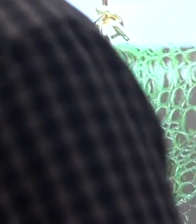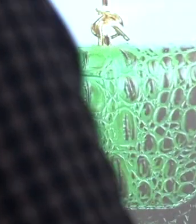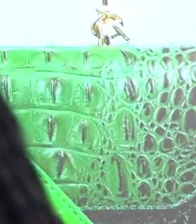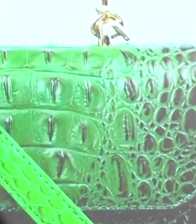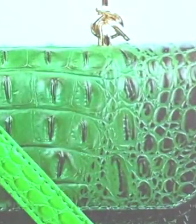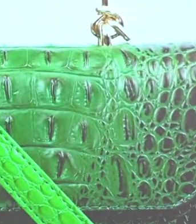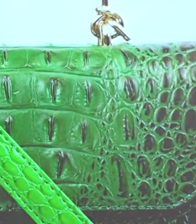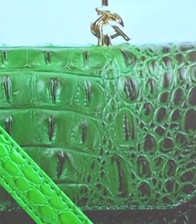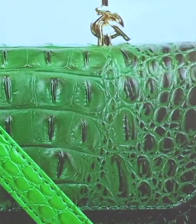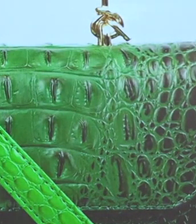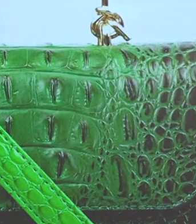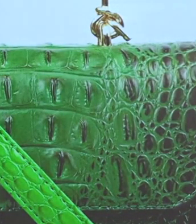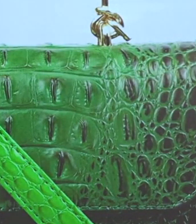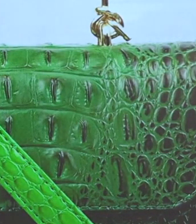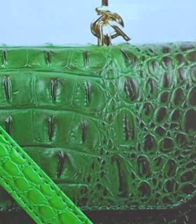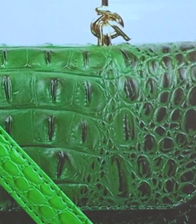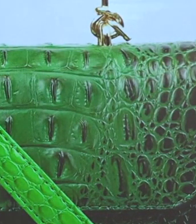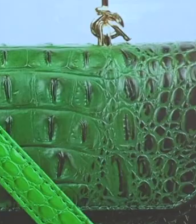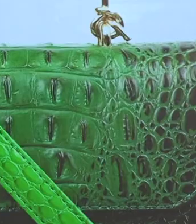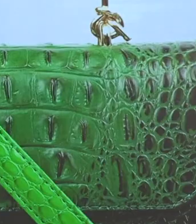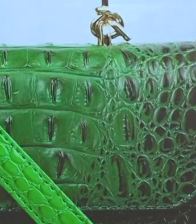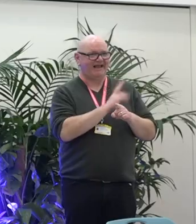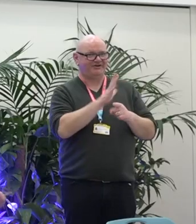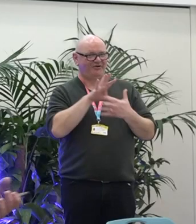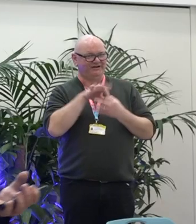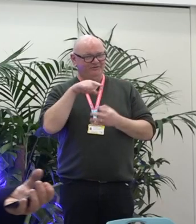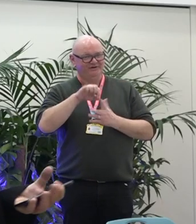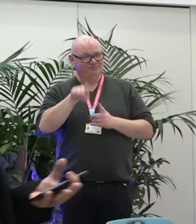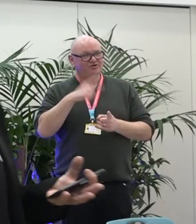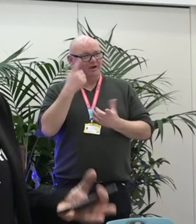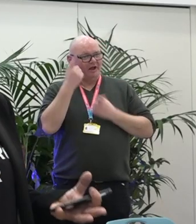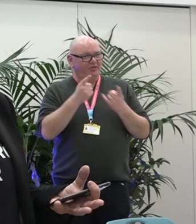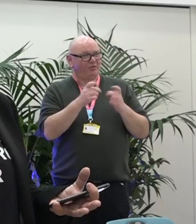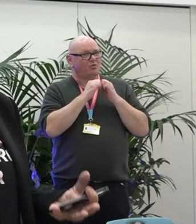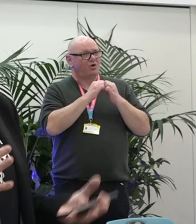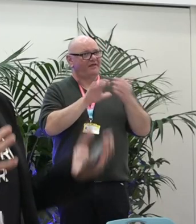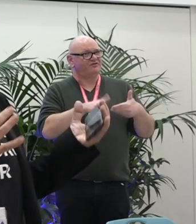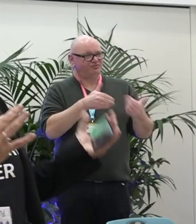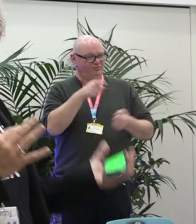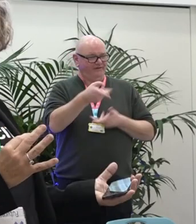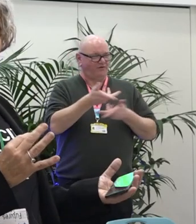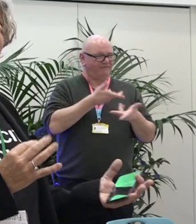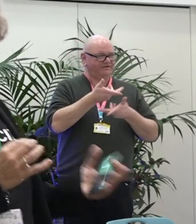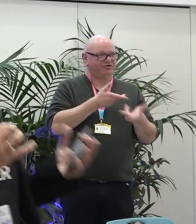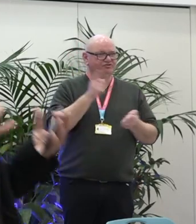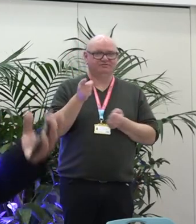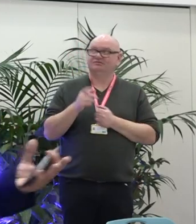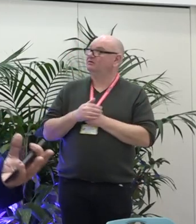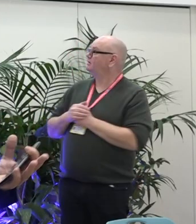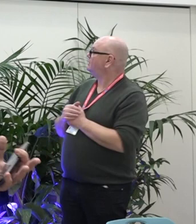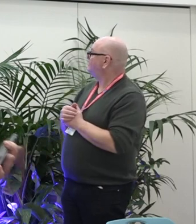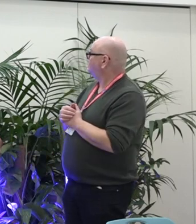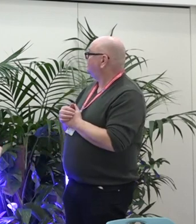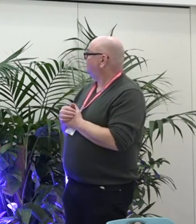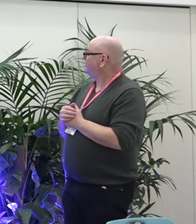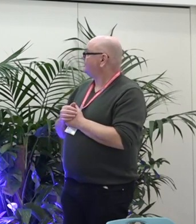that I work with, also not part of this project, but I just wanted to introduce them into this conversation. Amshala has